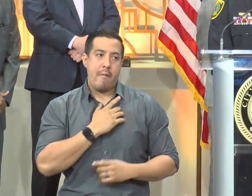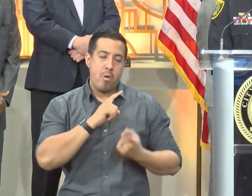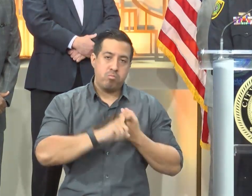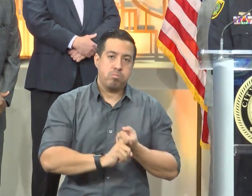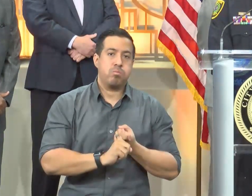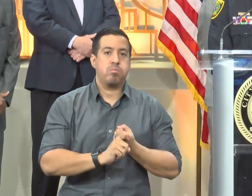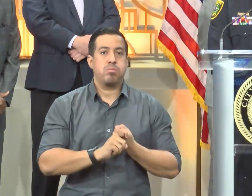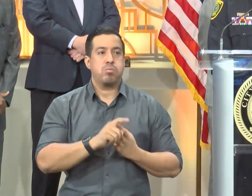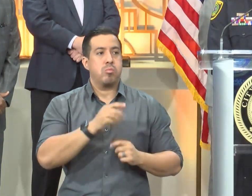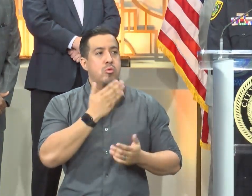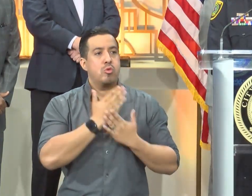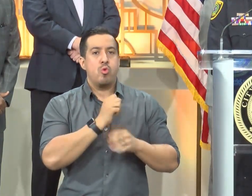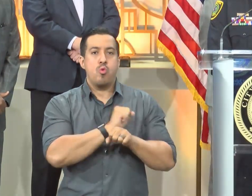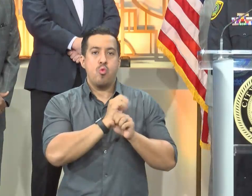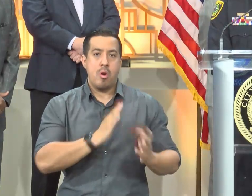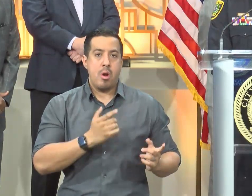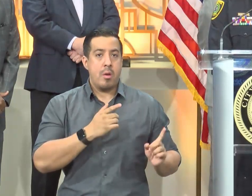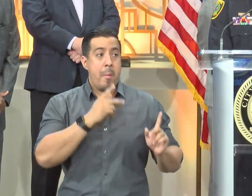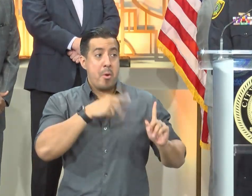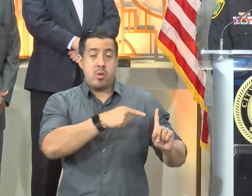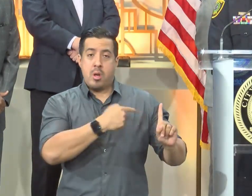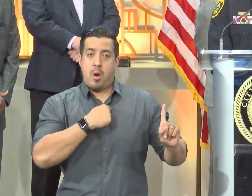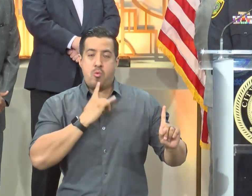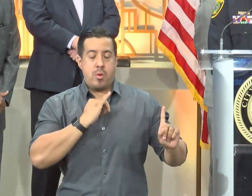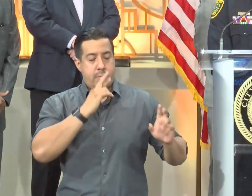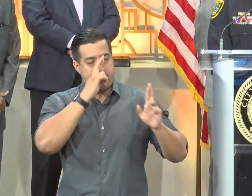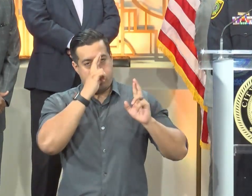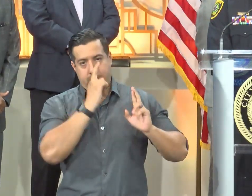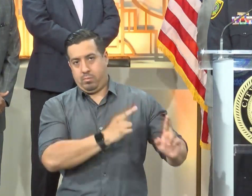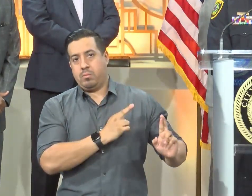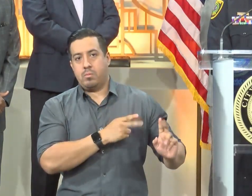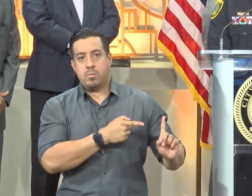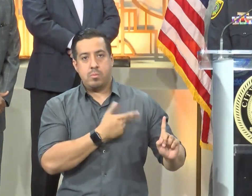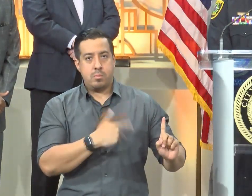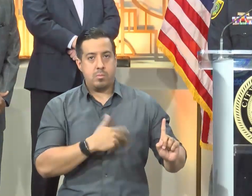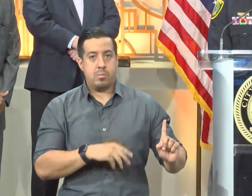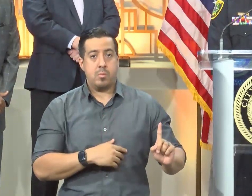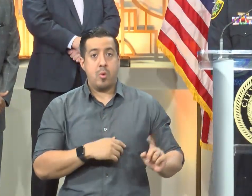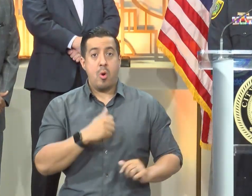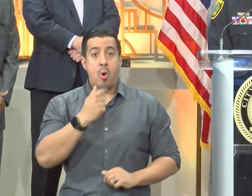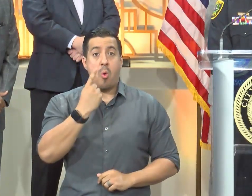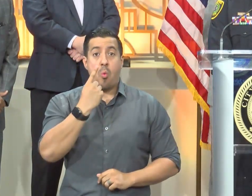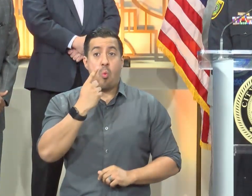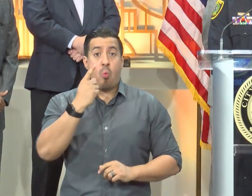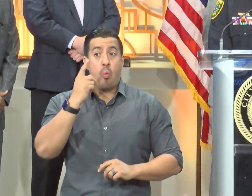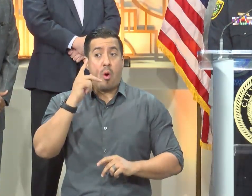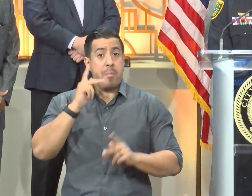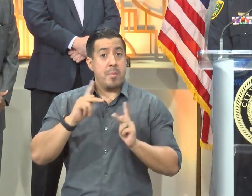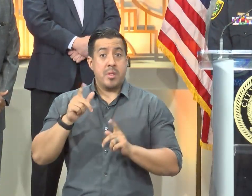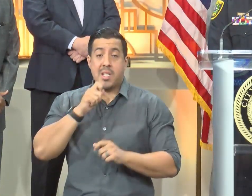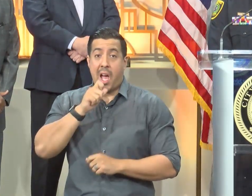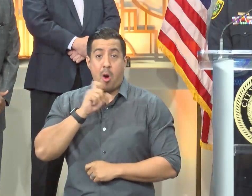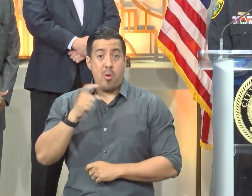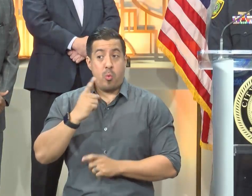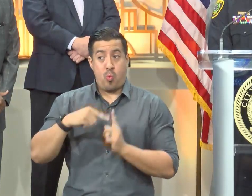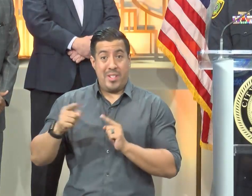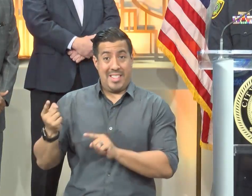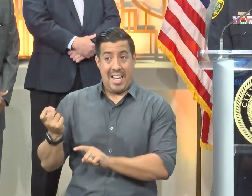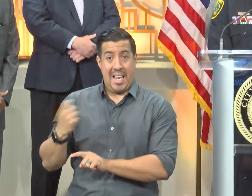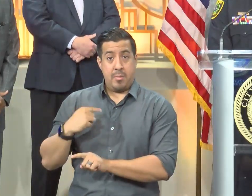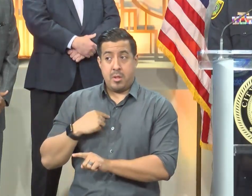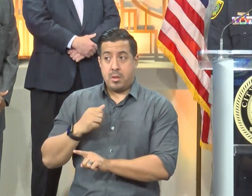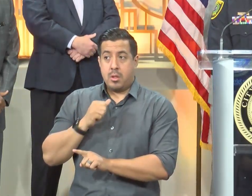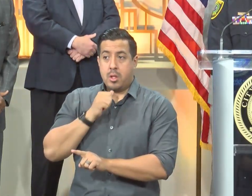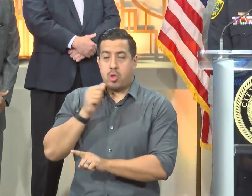colleague, and somebody who I truly respect. One thing, if people never question, and I tell them when they ask me, don't